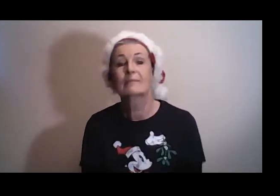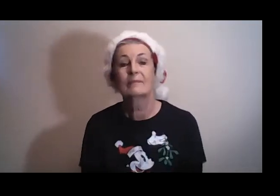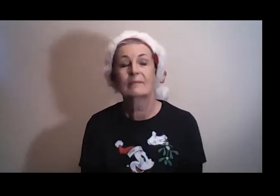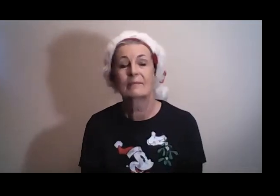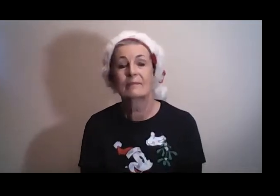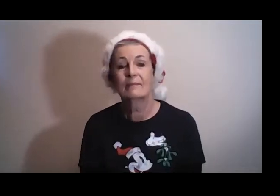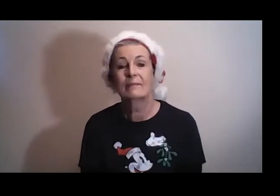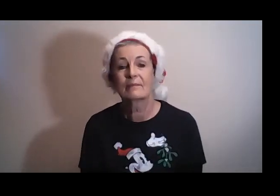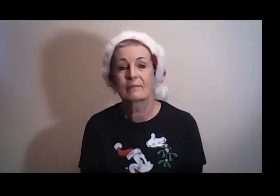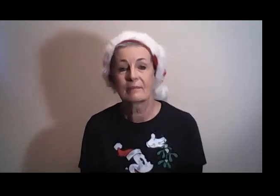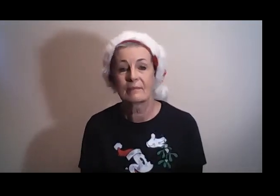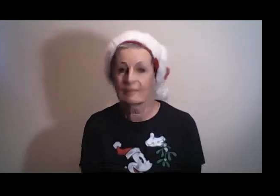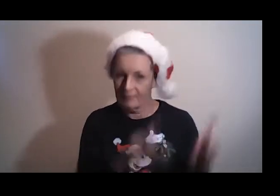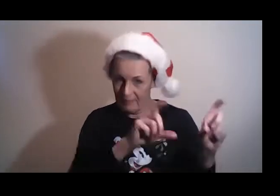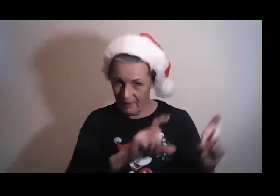and continue.